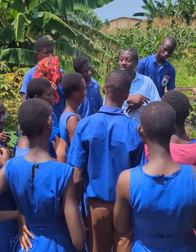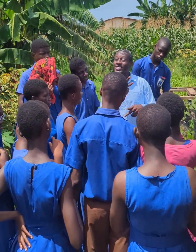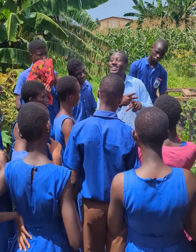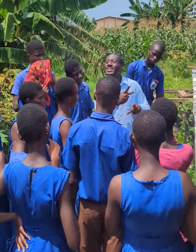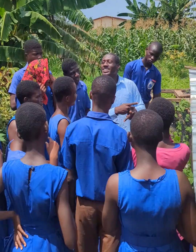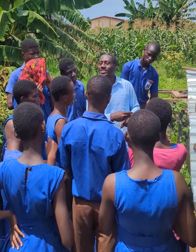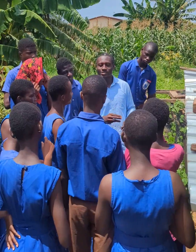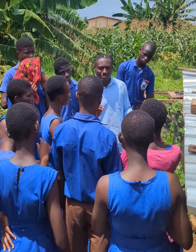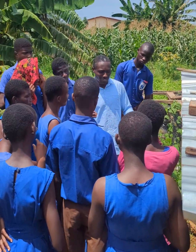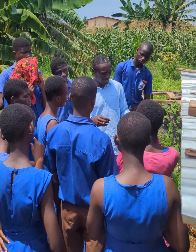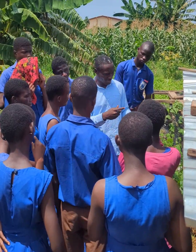Africa.